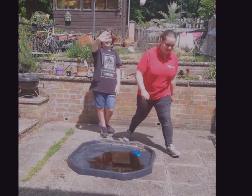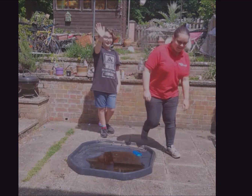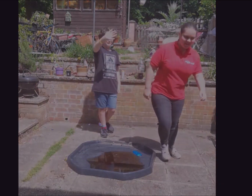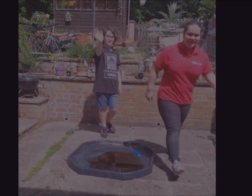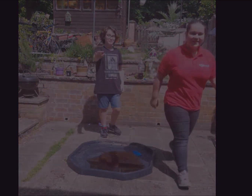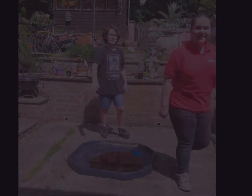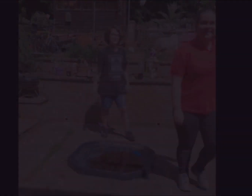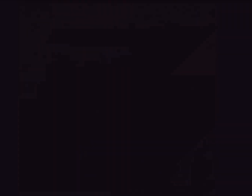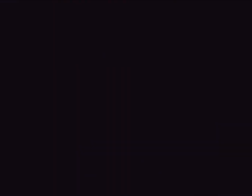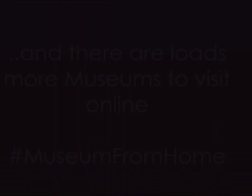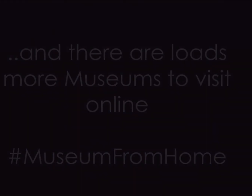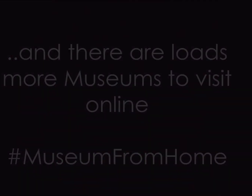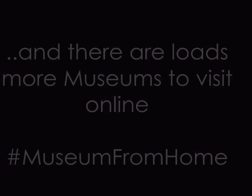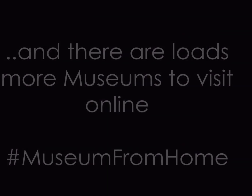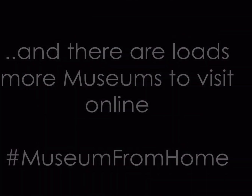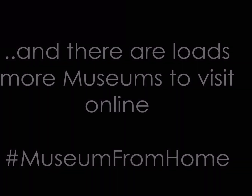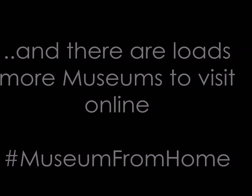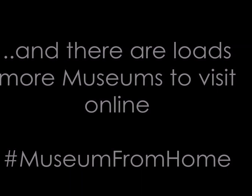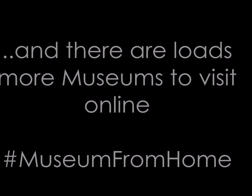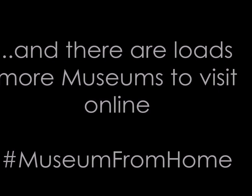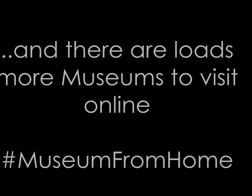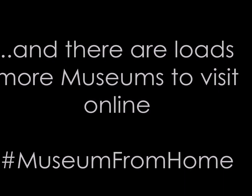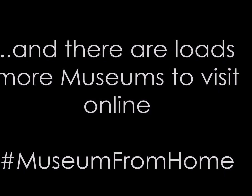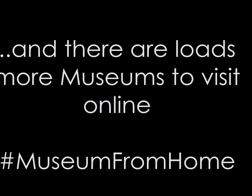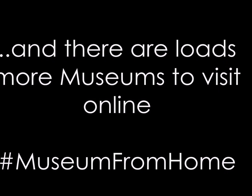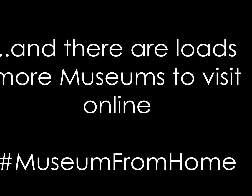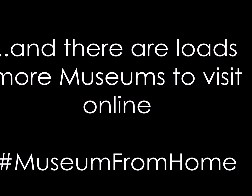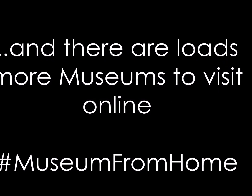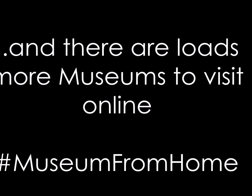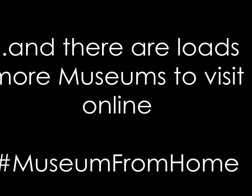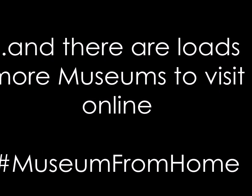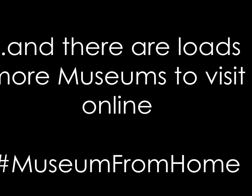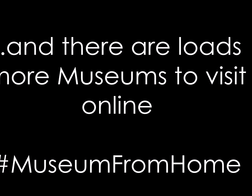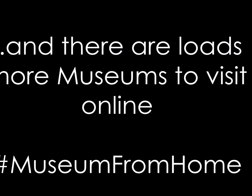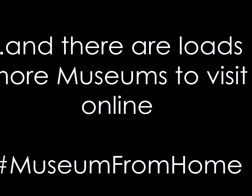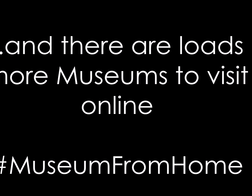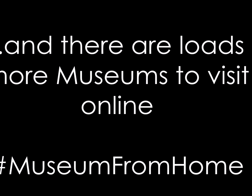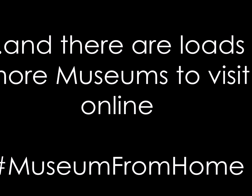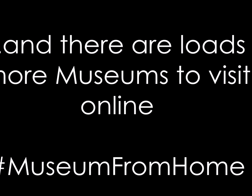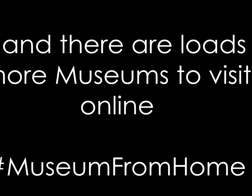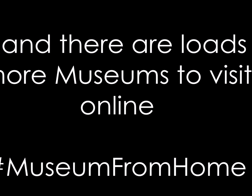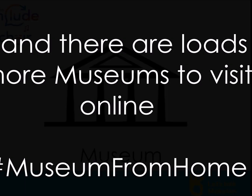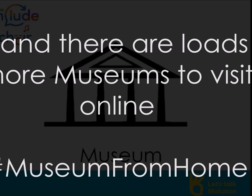Bye! And there are loads more museums to visit online.